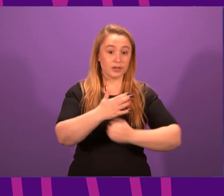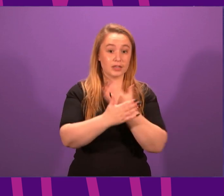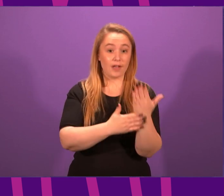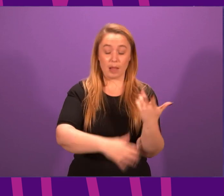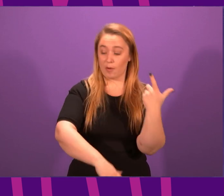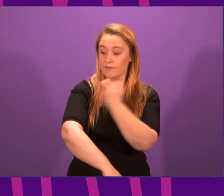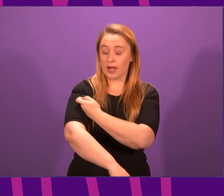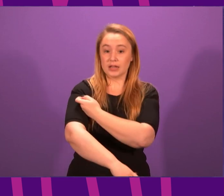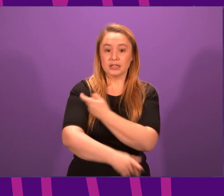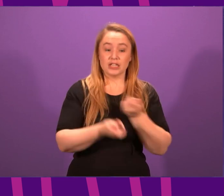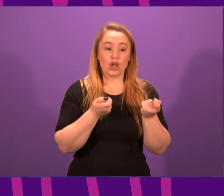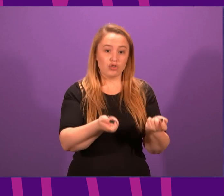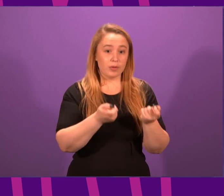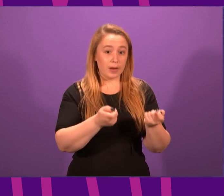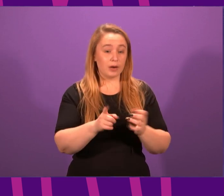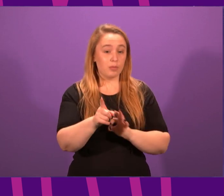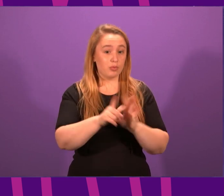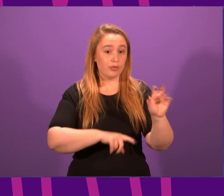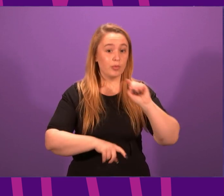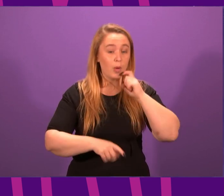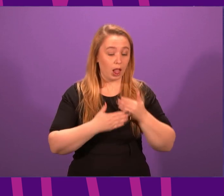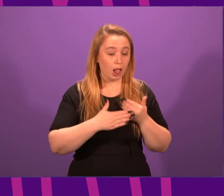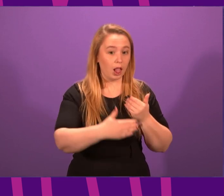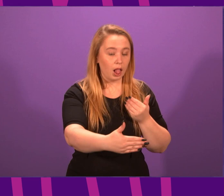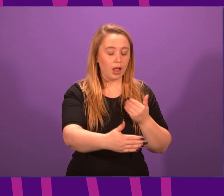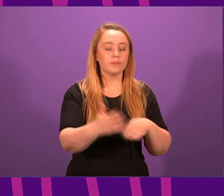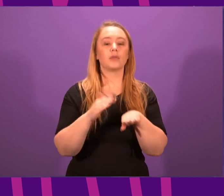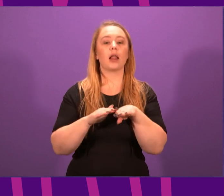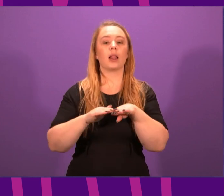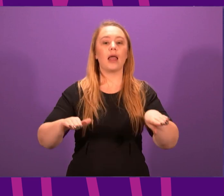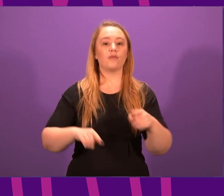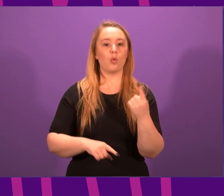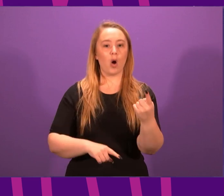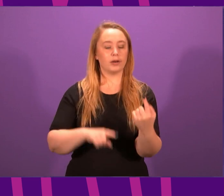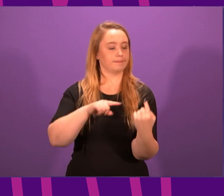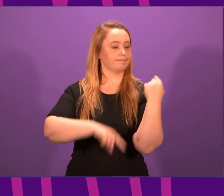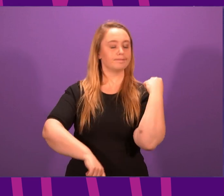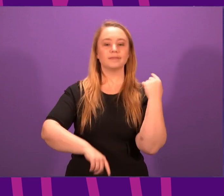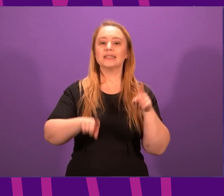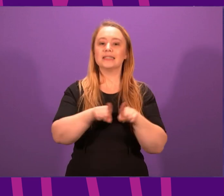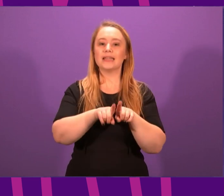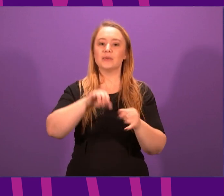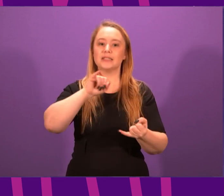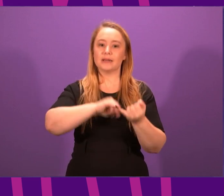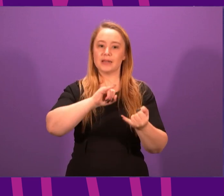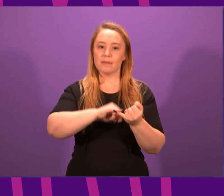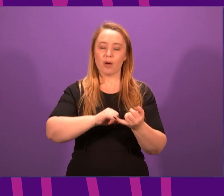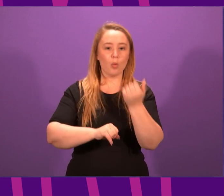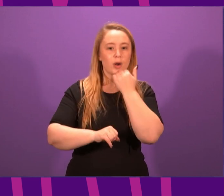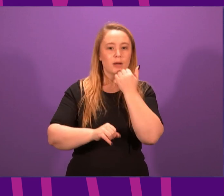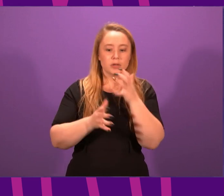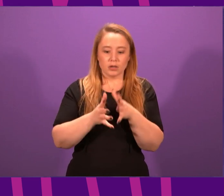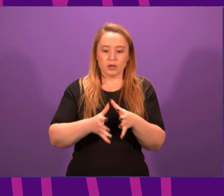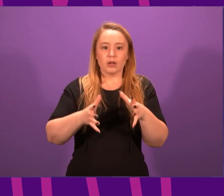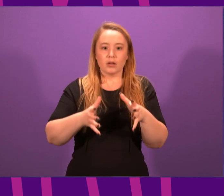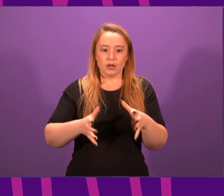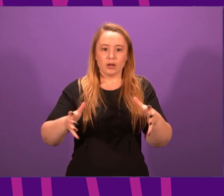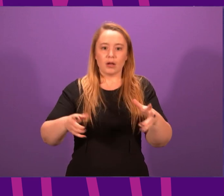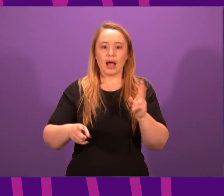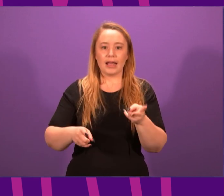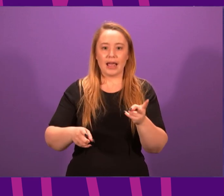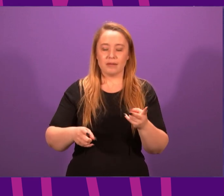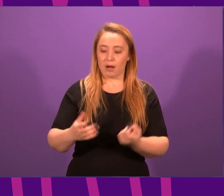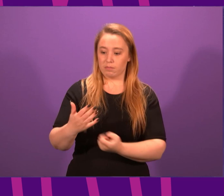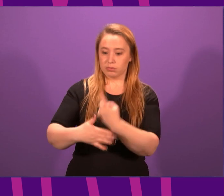over the next few months. Level 1 is similar to the restrictions we had in mid-September as cases started to rise again, but prevalence remained very